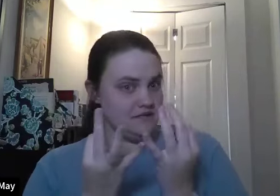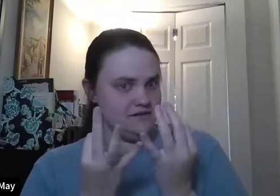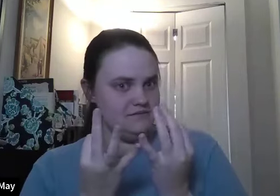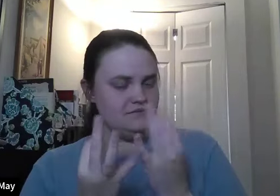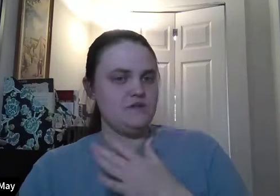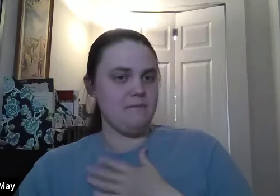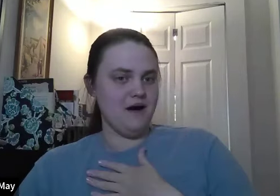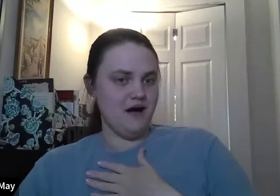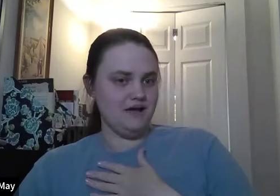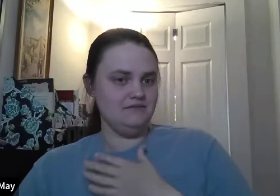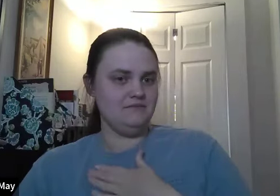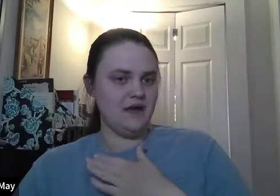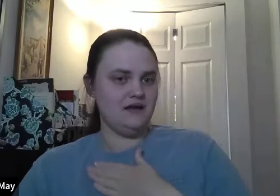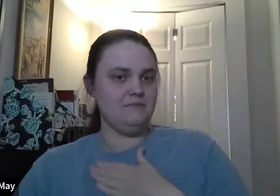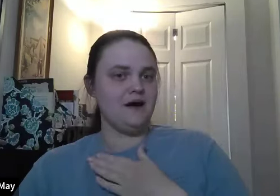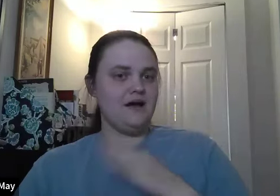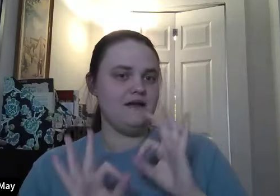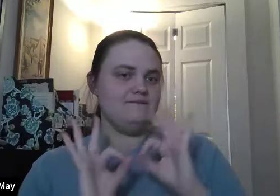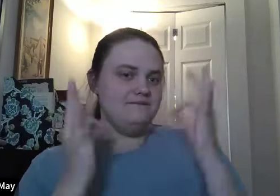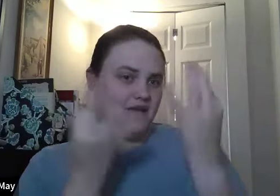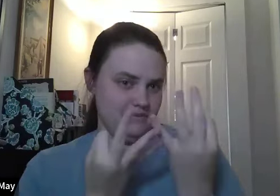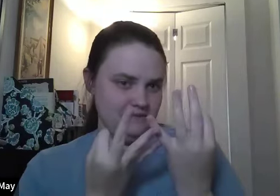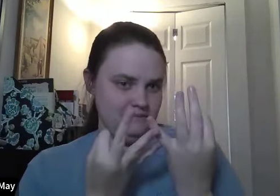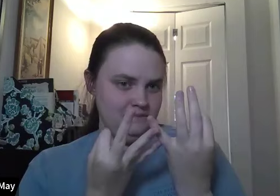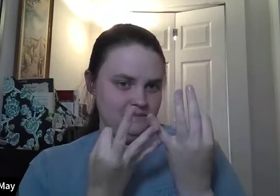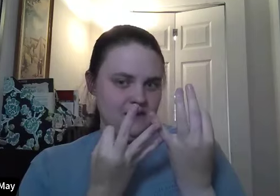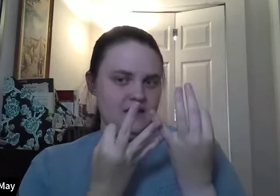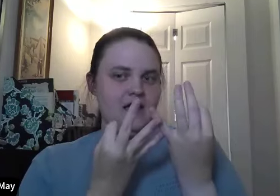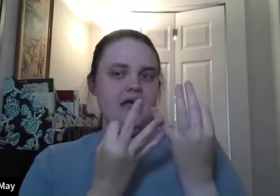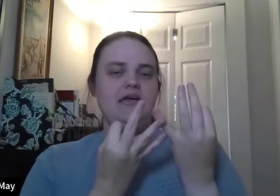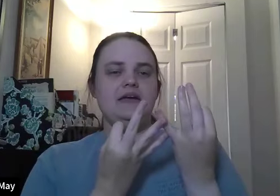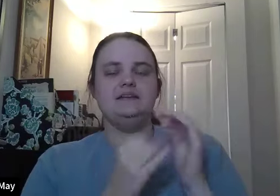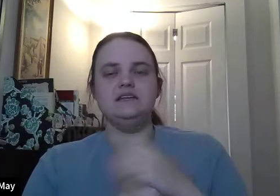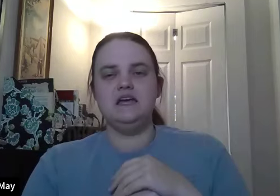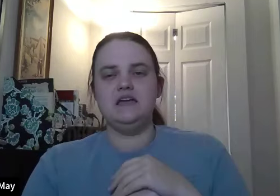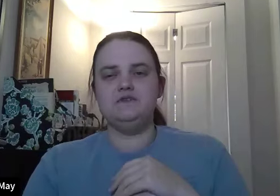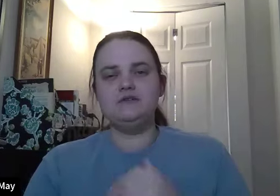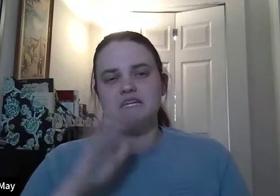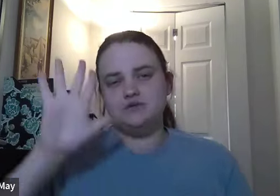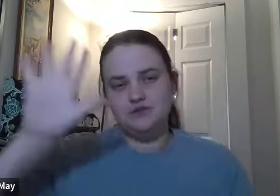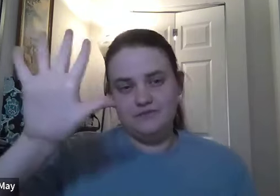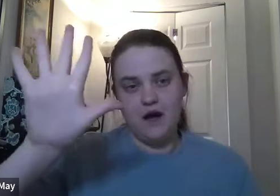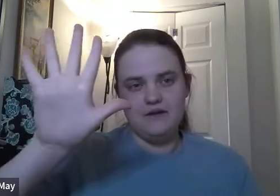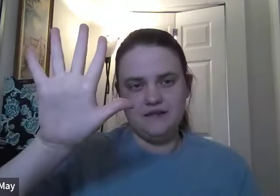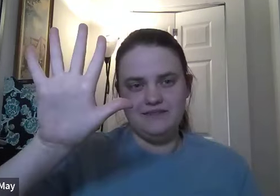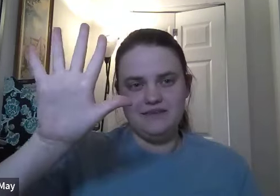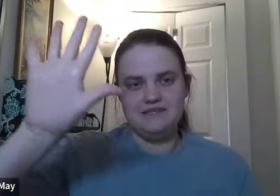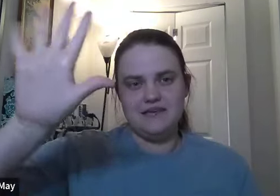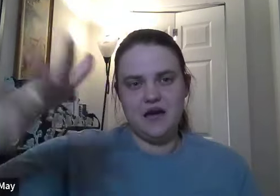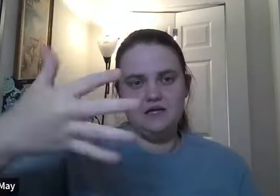family. So that my, padding my family. And if you notice, I don't do 5 like this, I